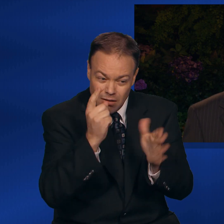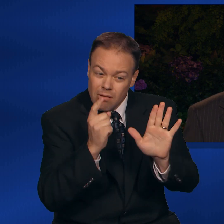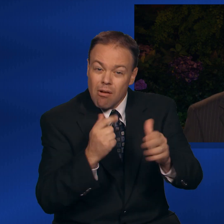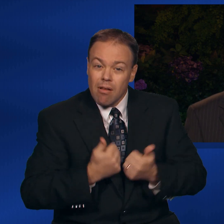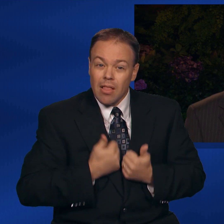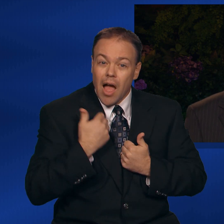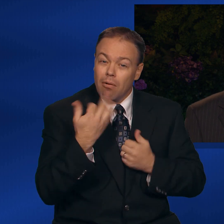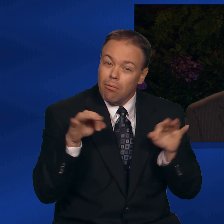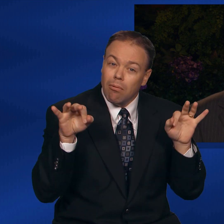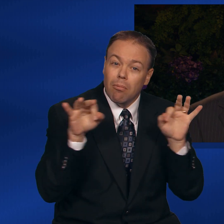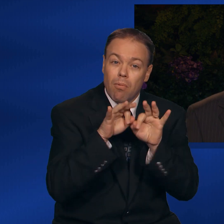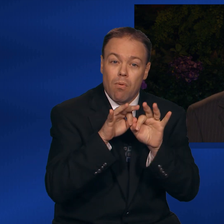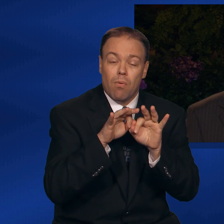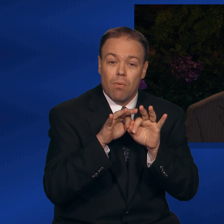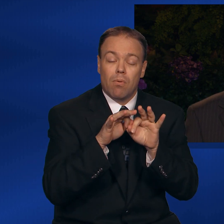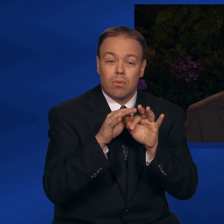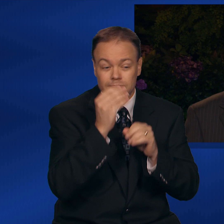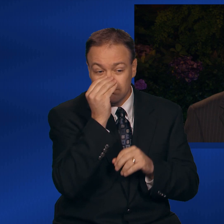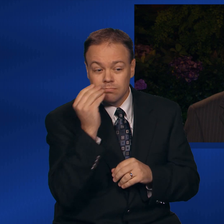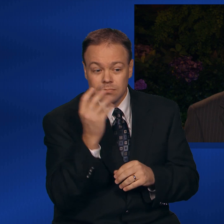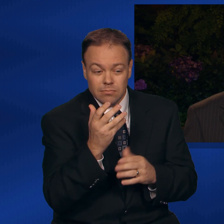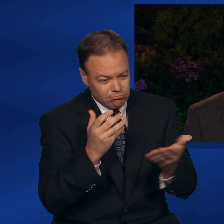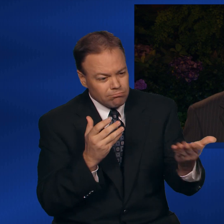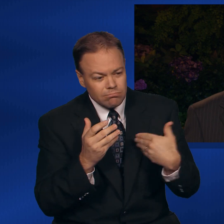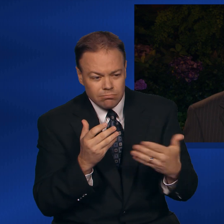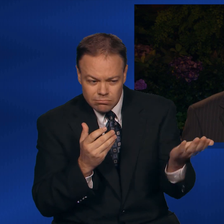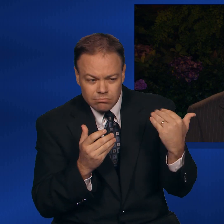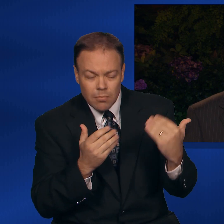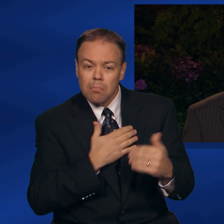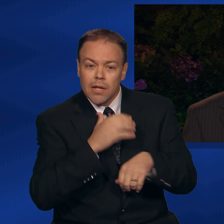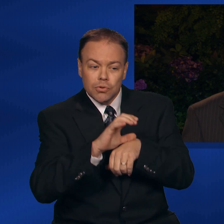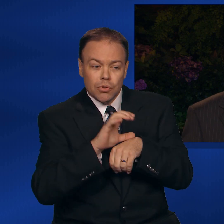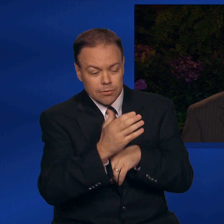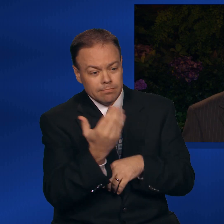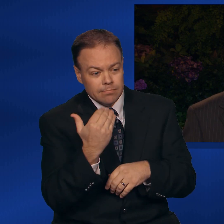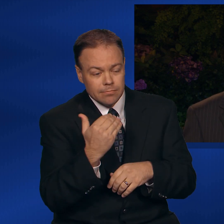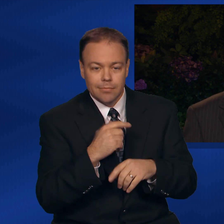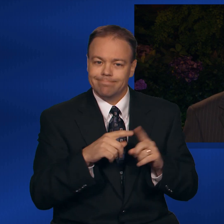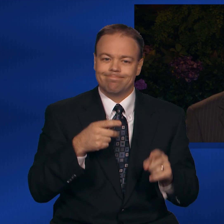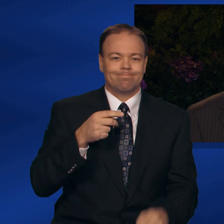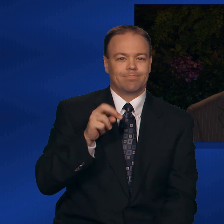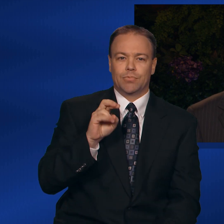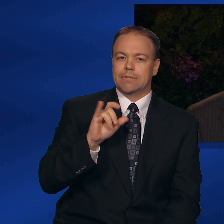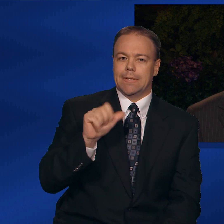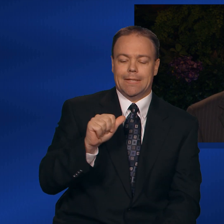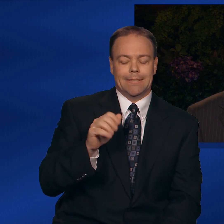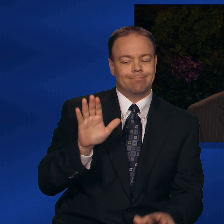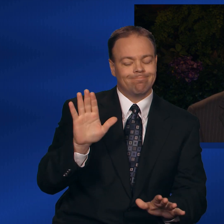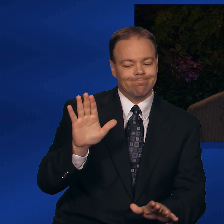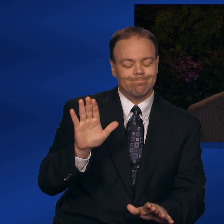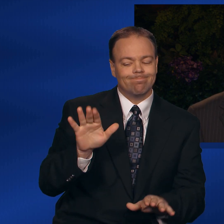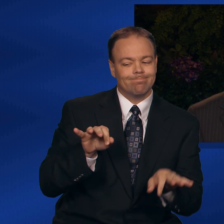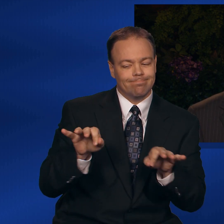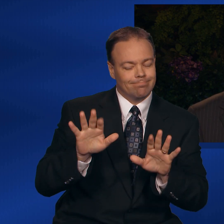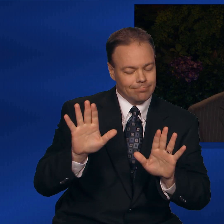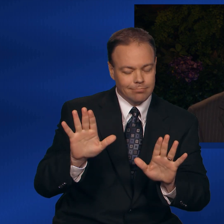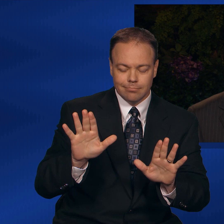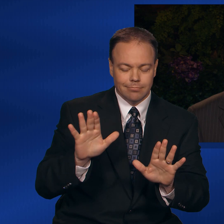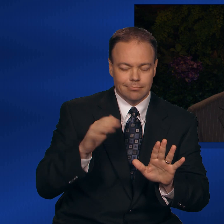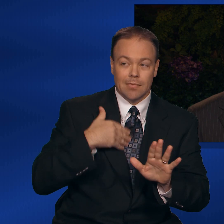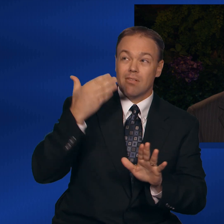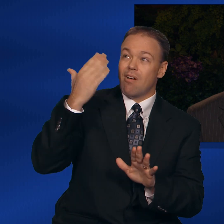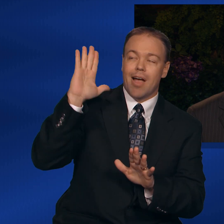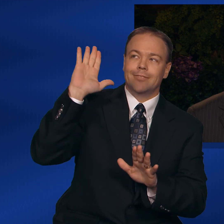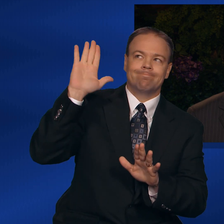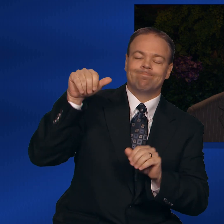value. He invited her to attend his church, but Priscilla explained that she had given